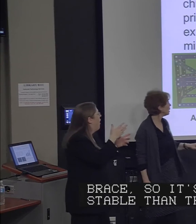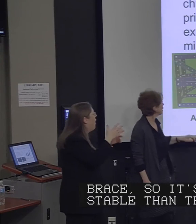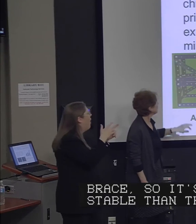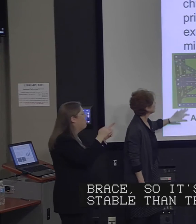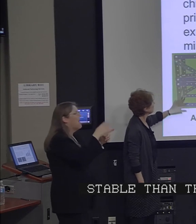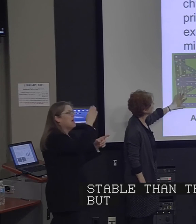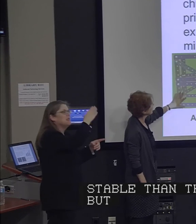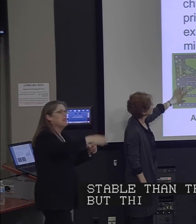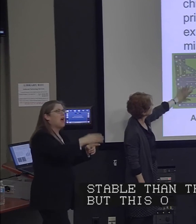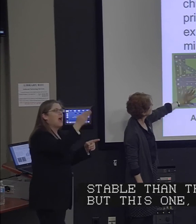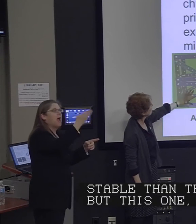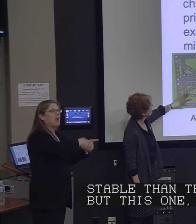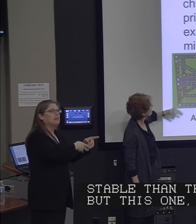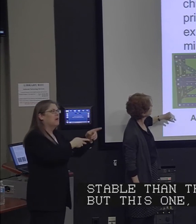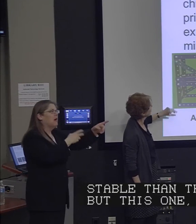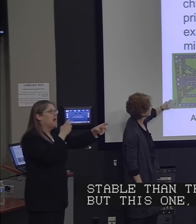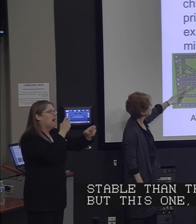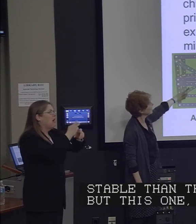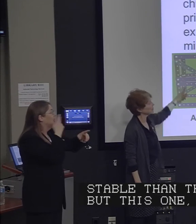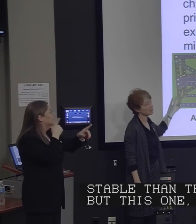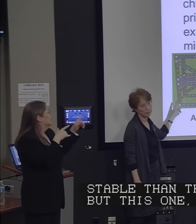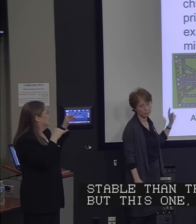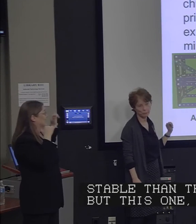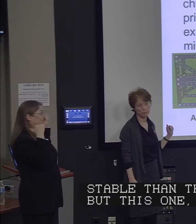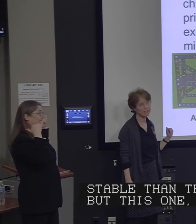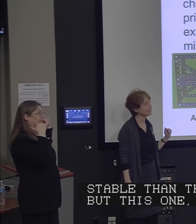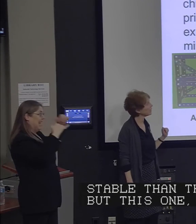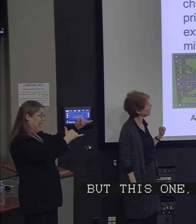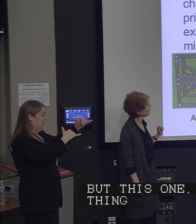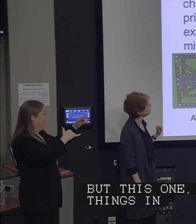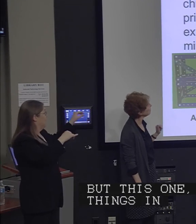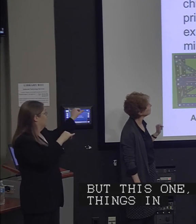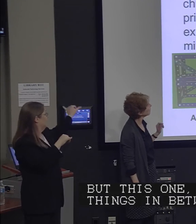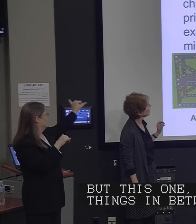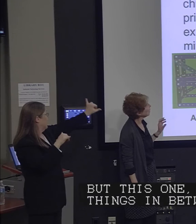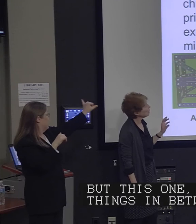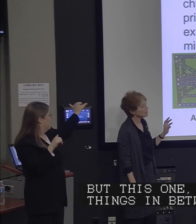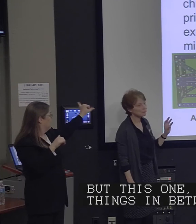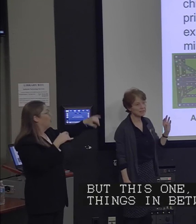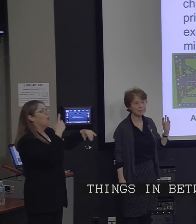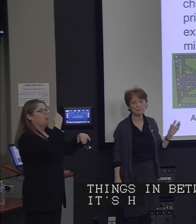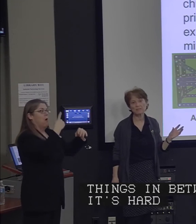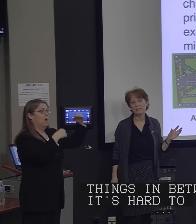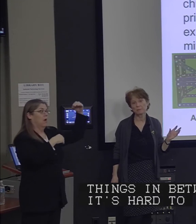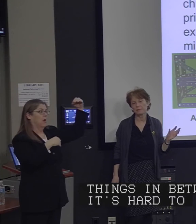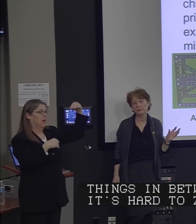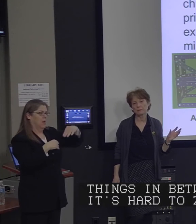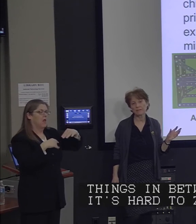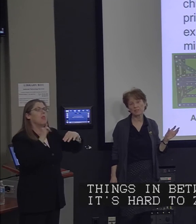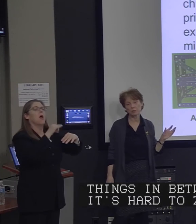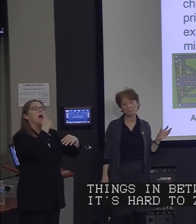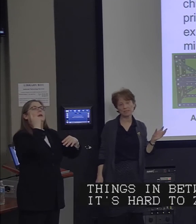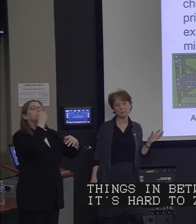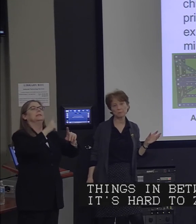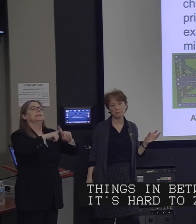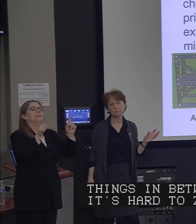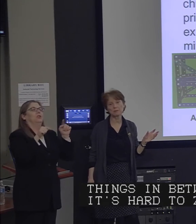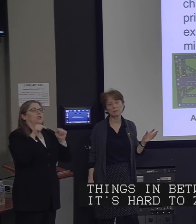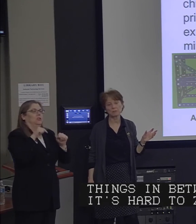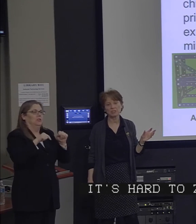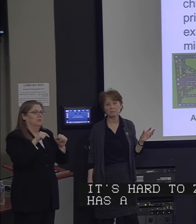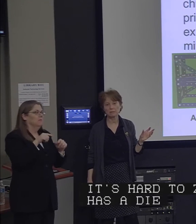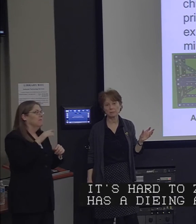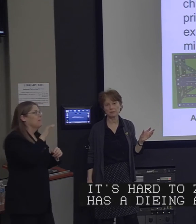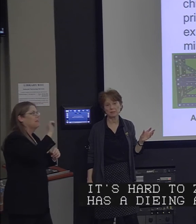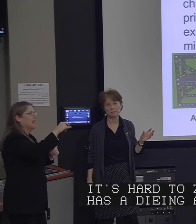diagonal. Whereas over here, they're all the same except for the diagonal. So this is a really brief intervention, because when people go